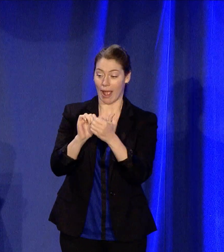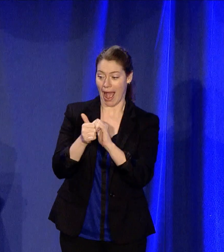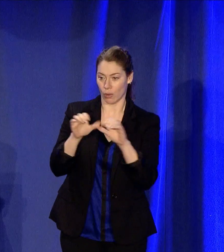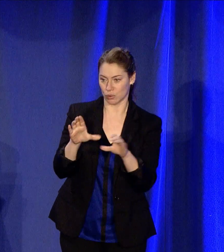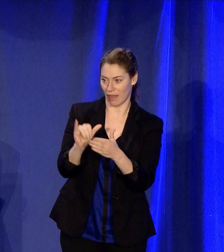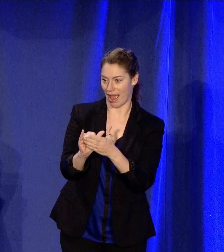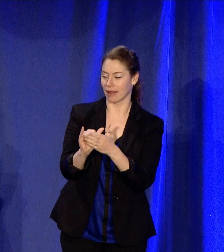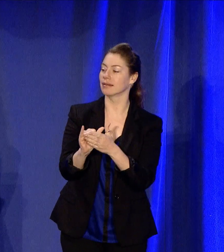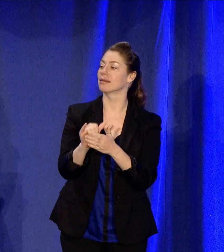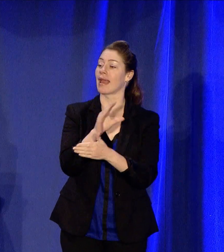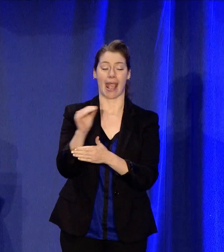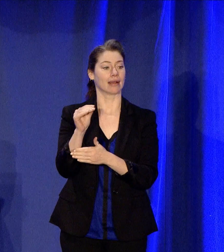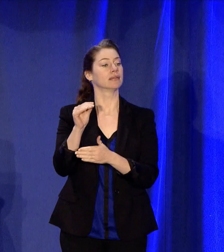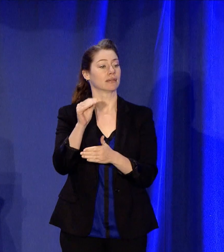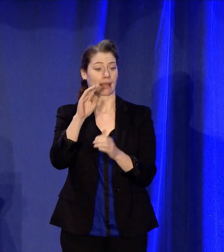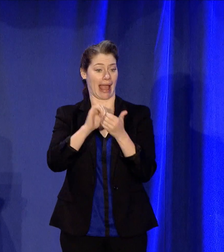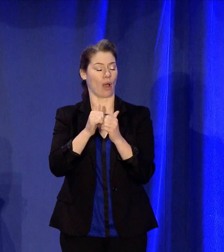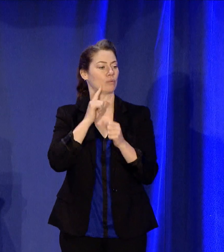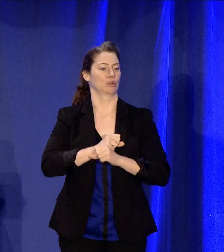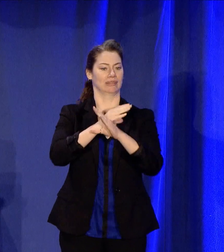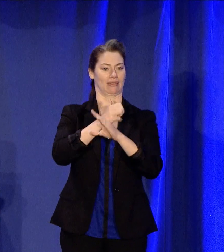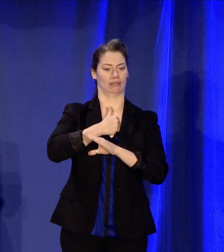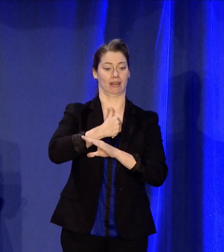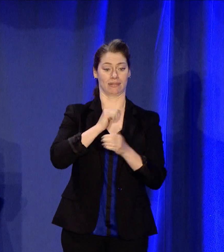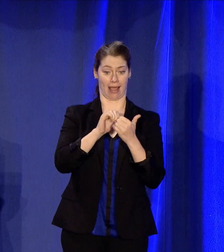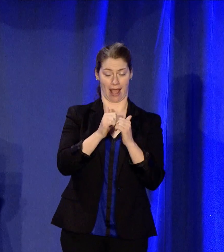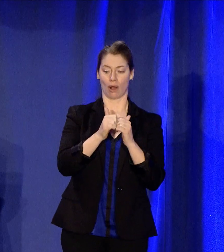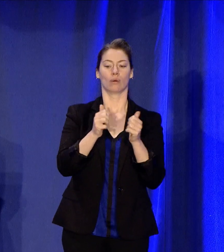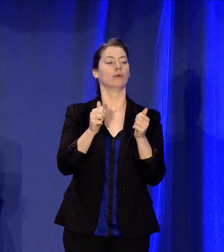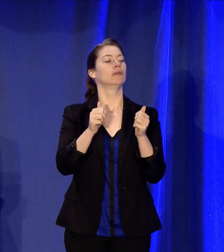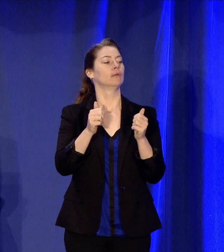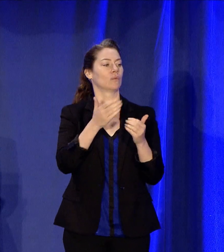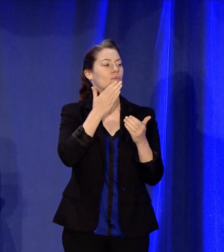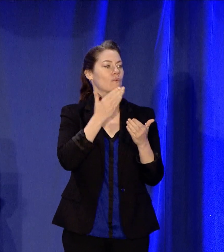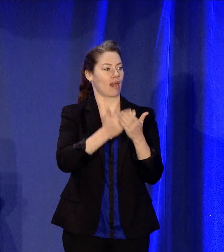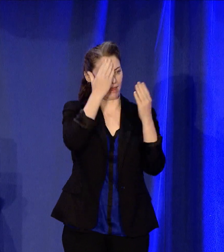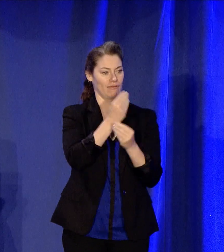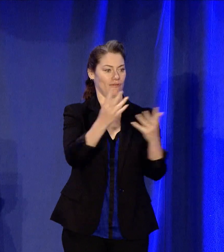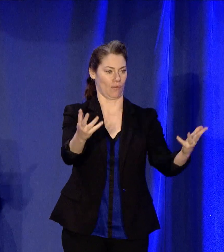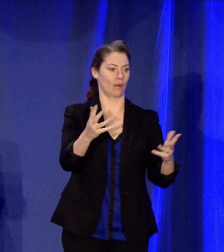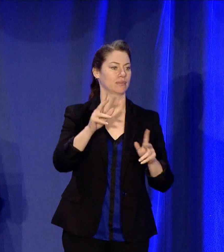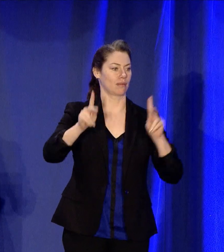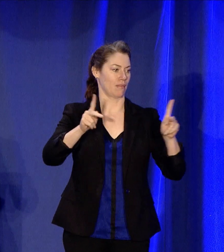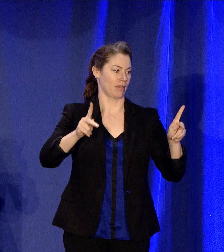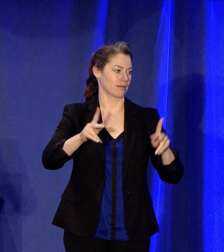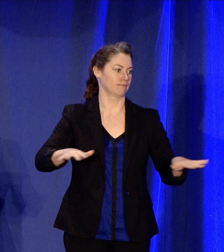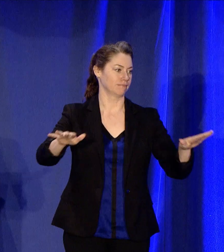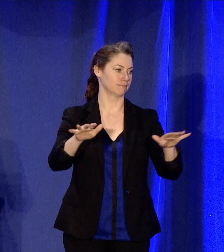and by inoculating ourselves against it with a well-informed public.